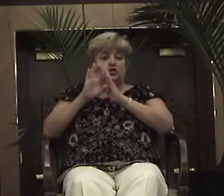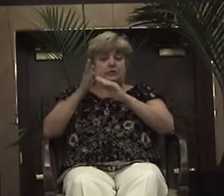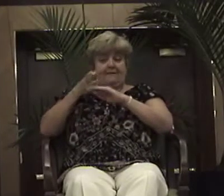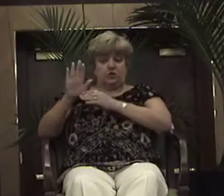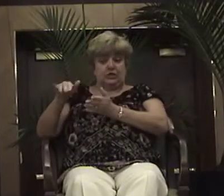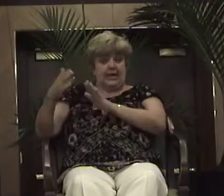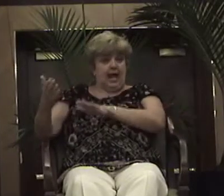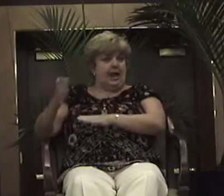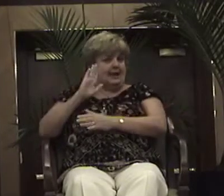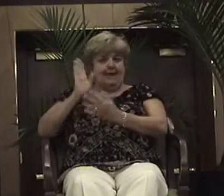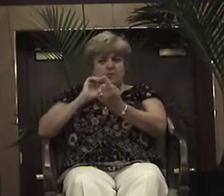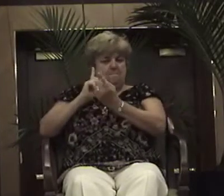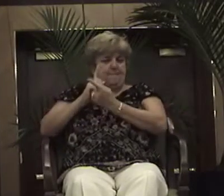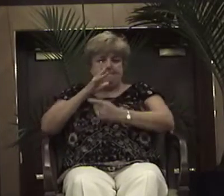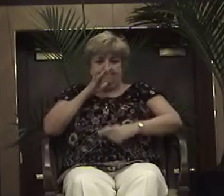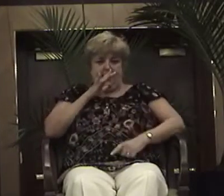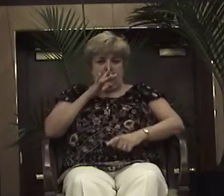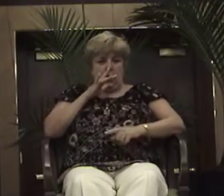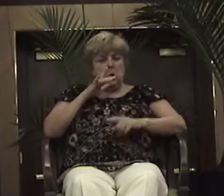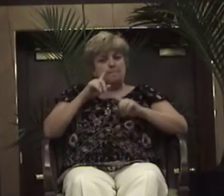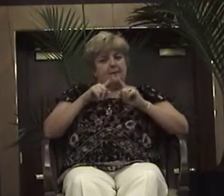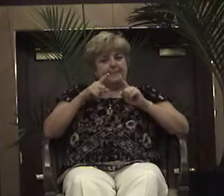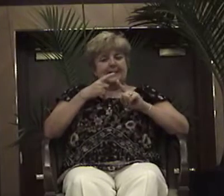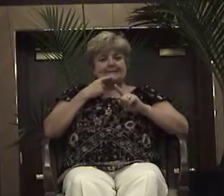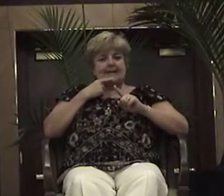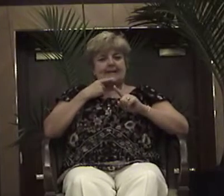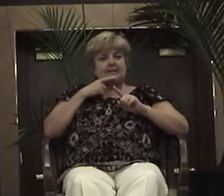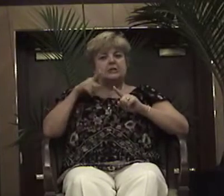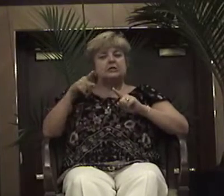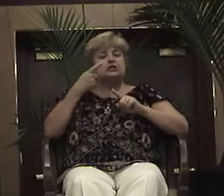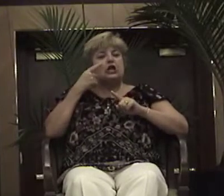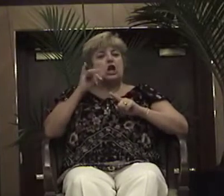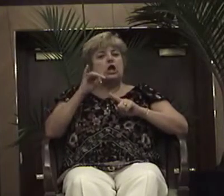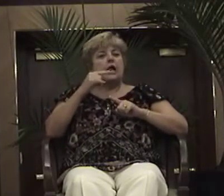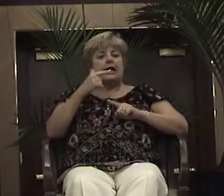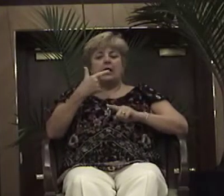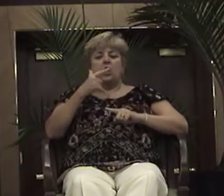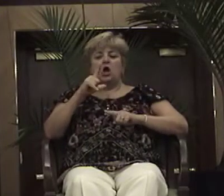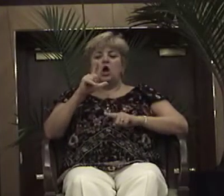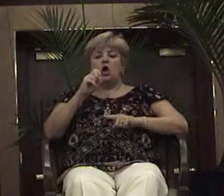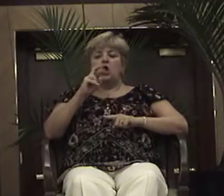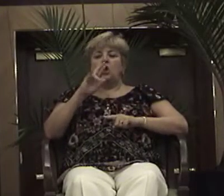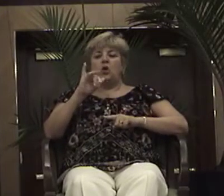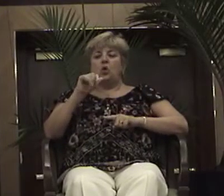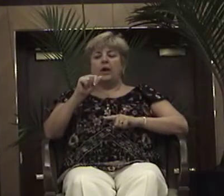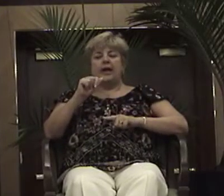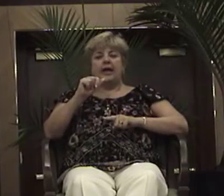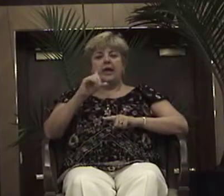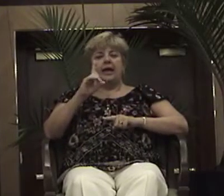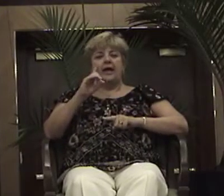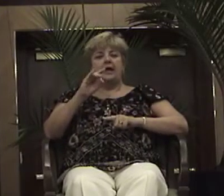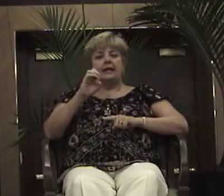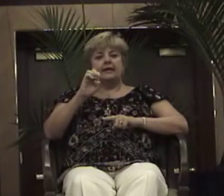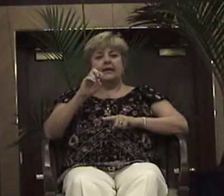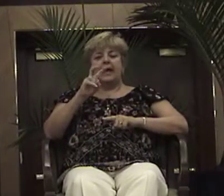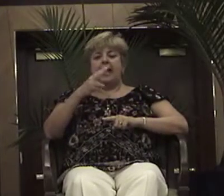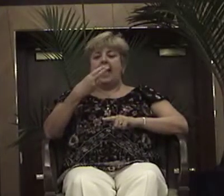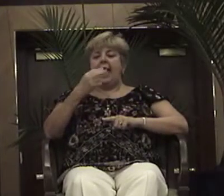seen her. But they said she was the spitting image of Gloria de Havilland with the big floppy hats and that. She was gorgeous. And she had